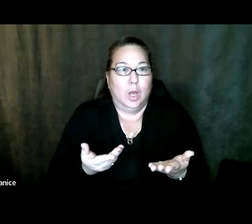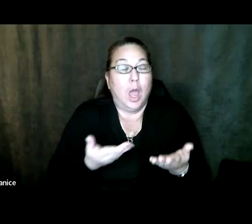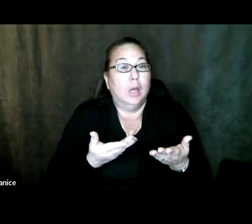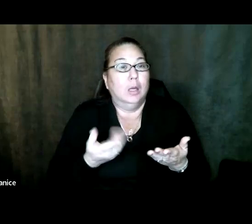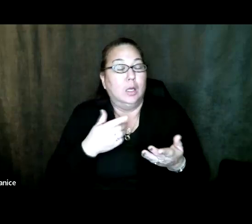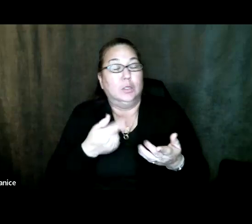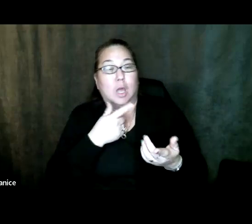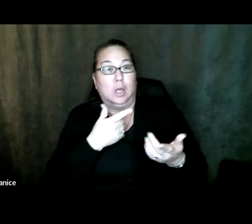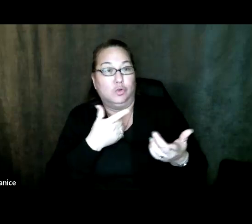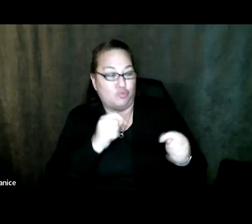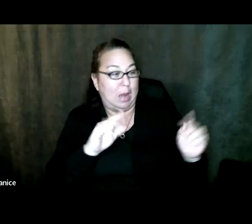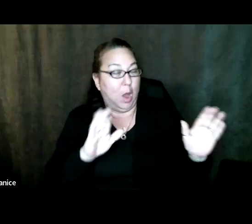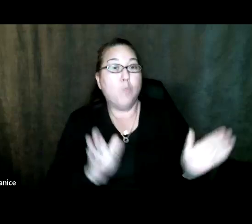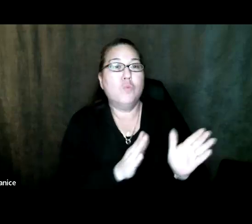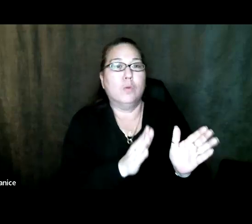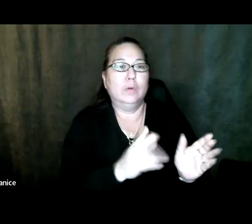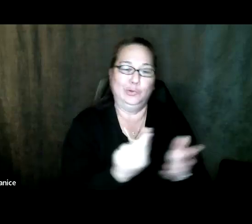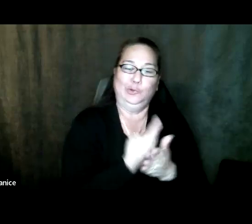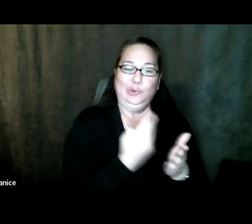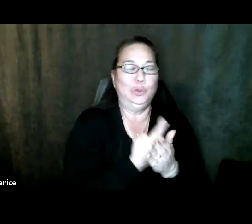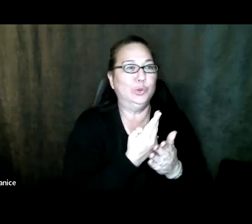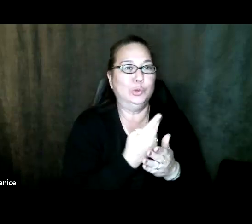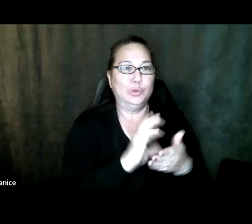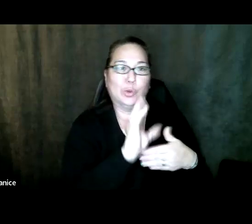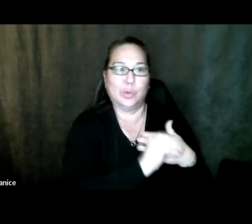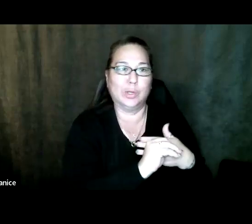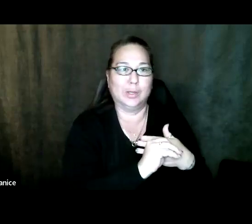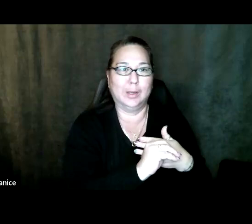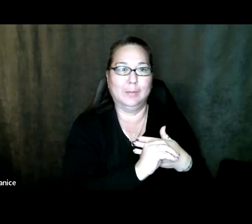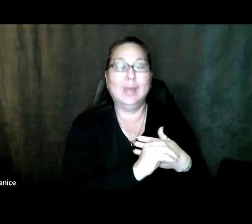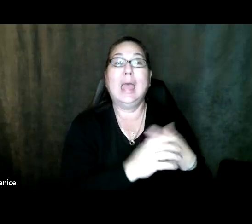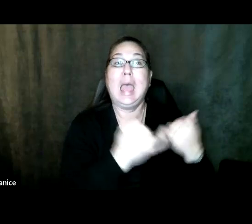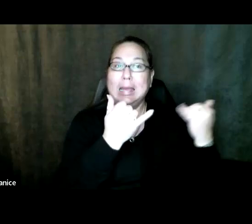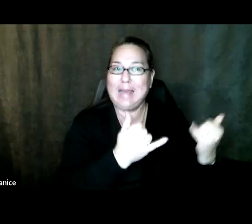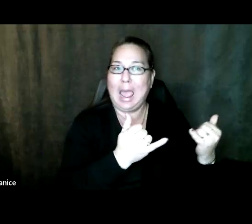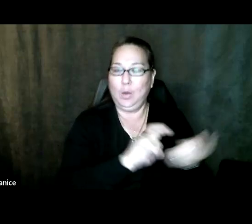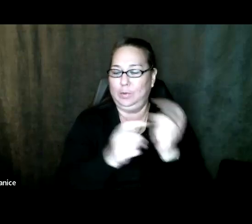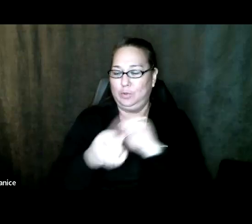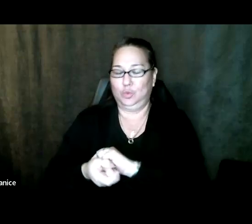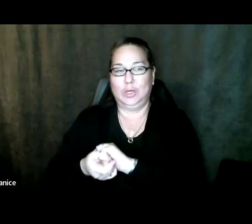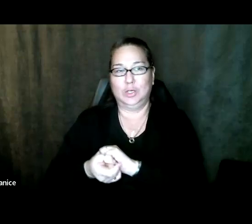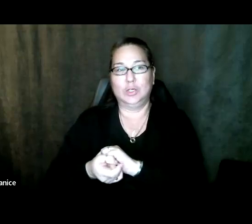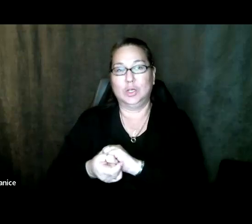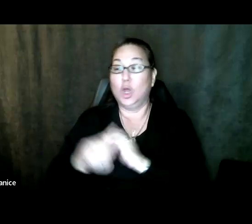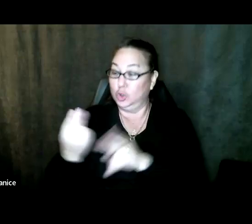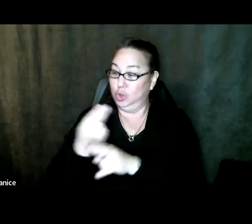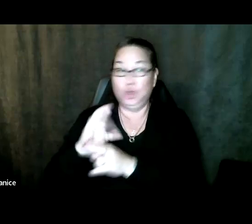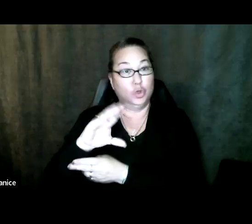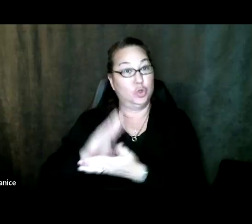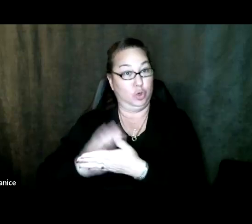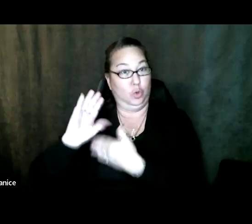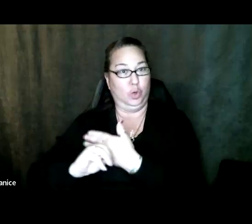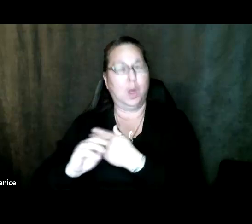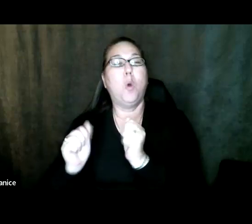the curriculum with the highest possible expectations, which I think is a good change. And we're seeing,